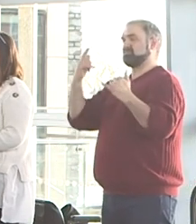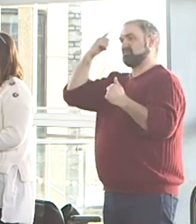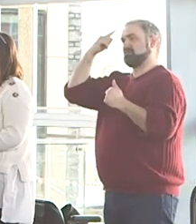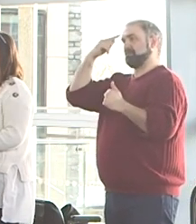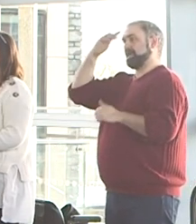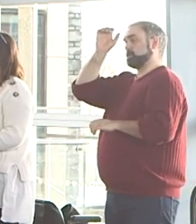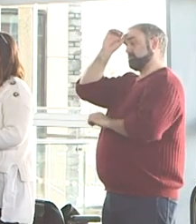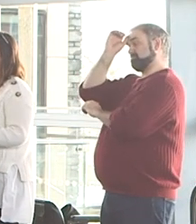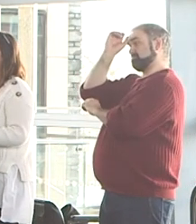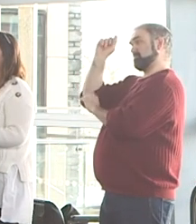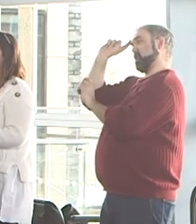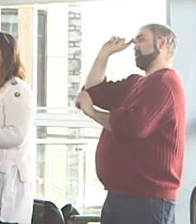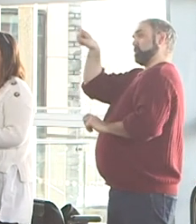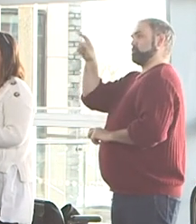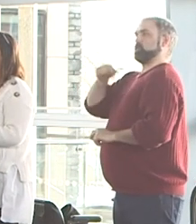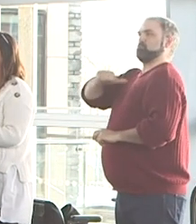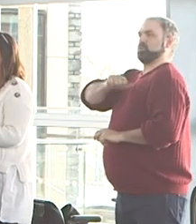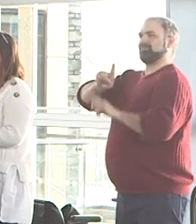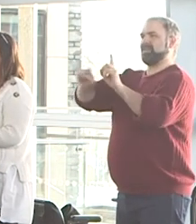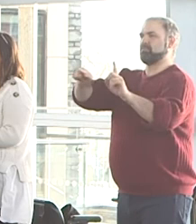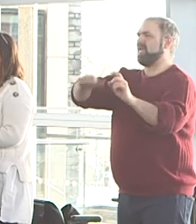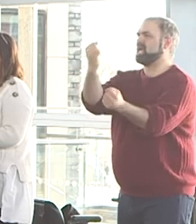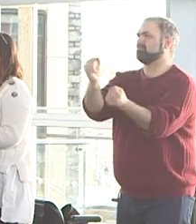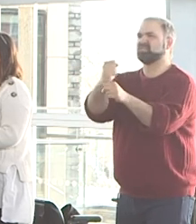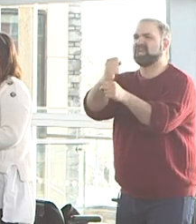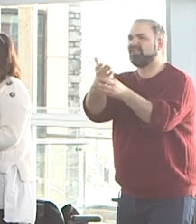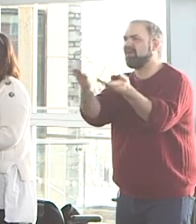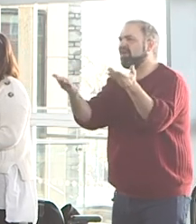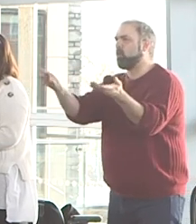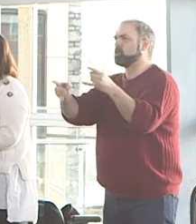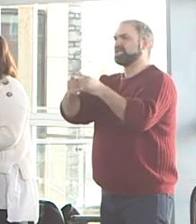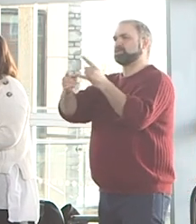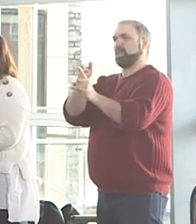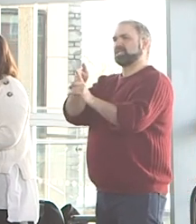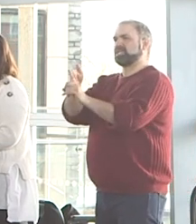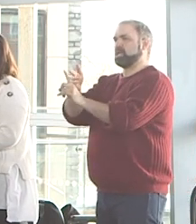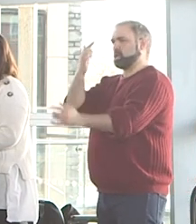any assumptions on people's gender and sexual identity.